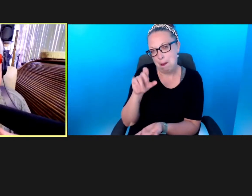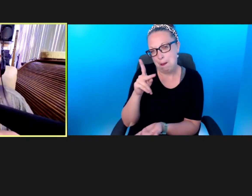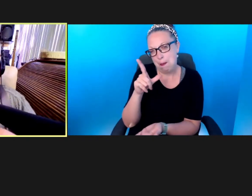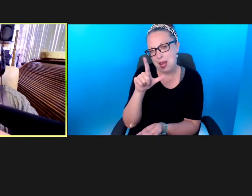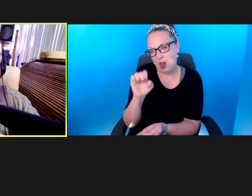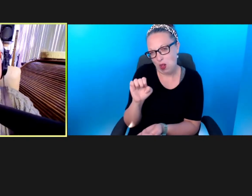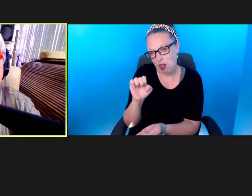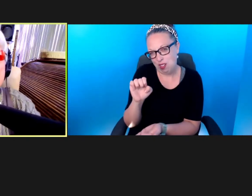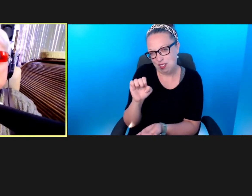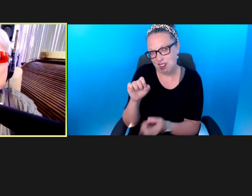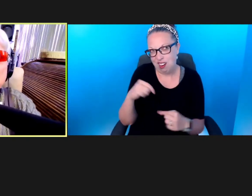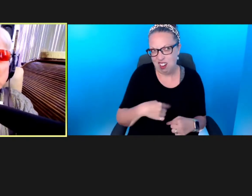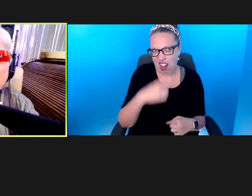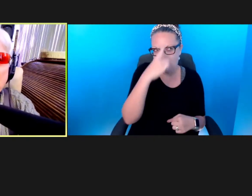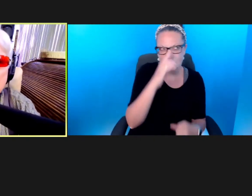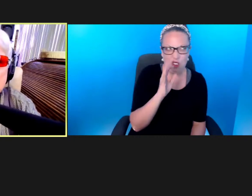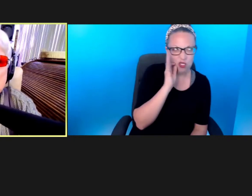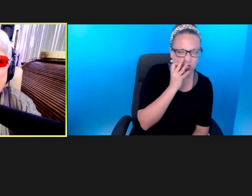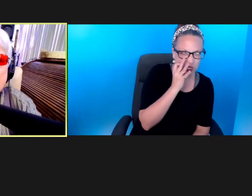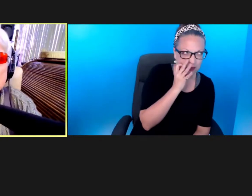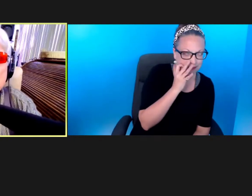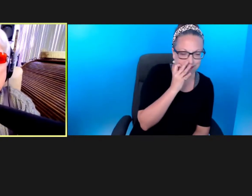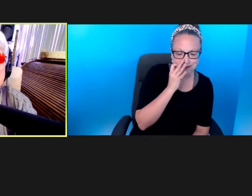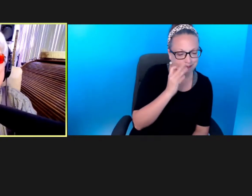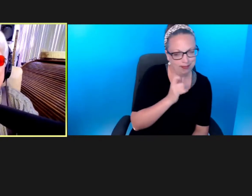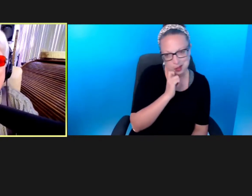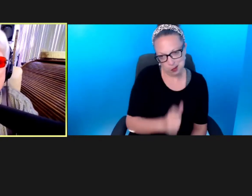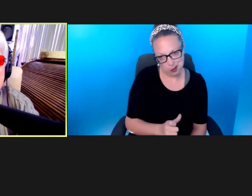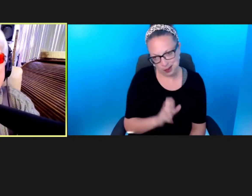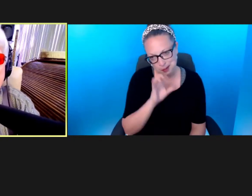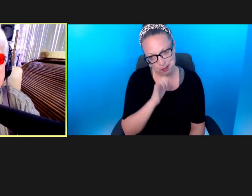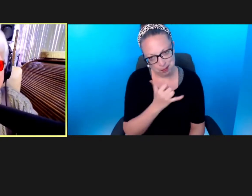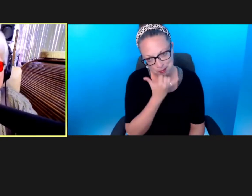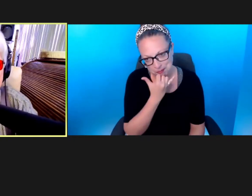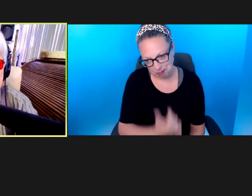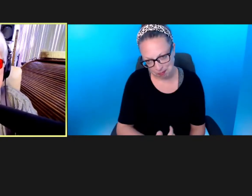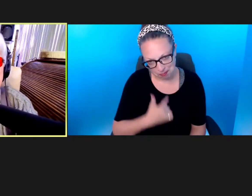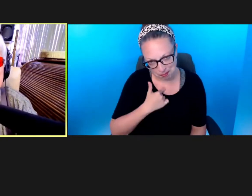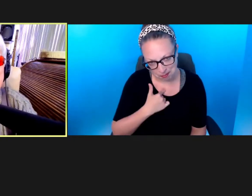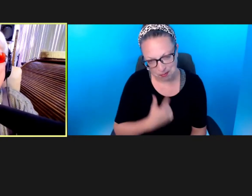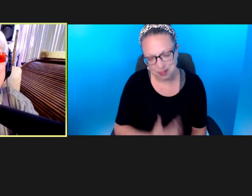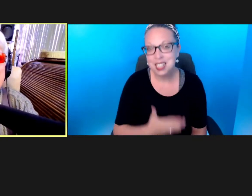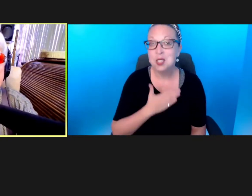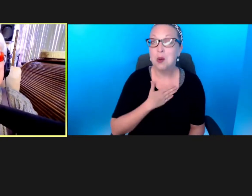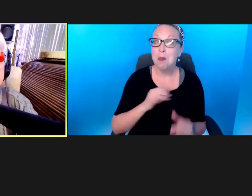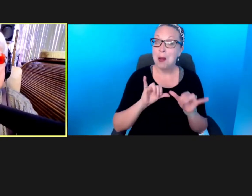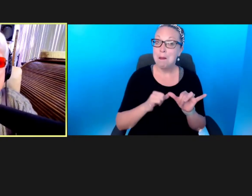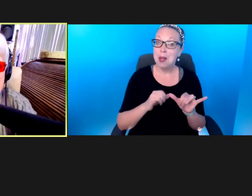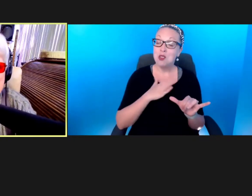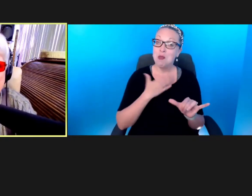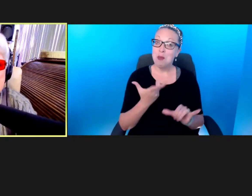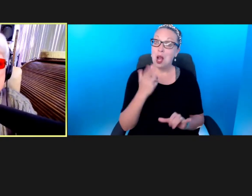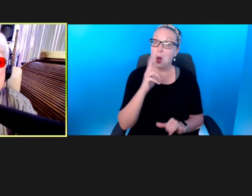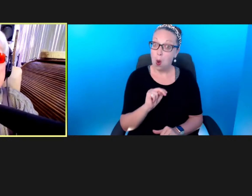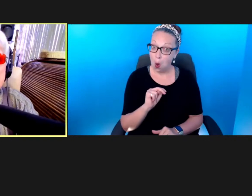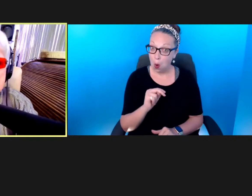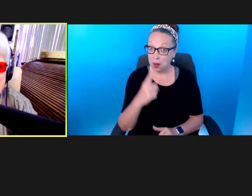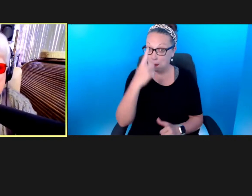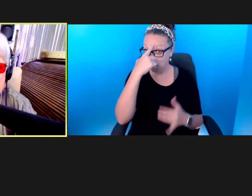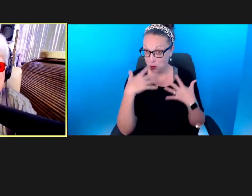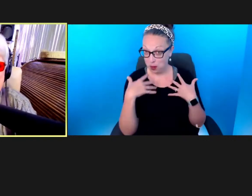mistake to make. So my measure of my own mental health is how quickly can I turn something